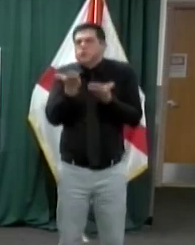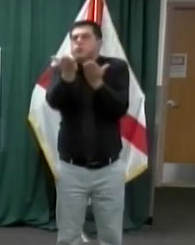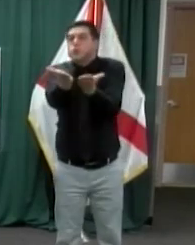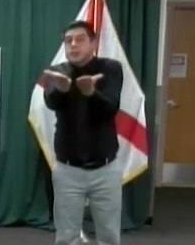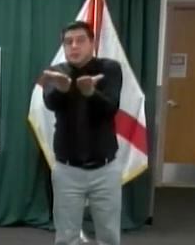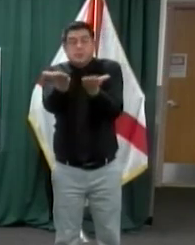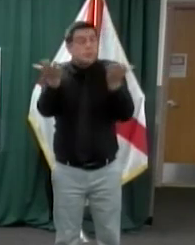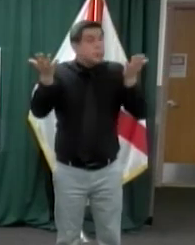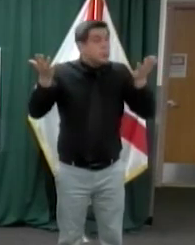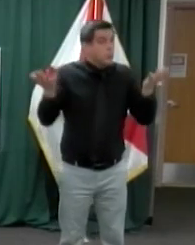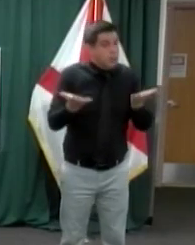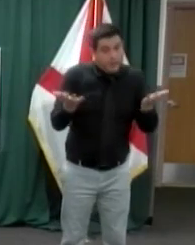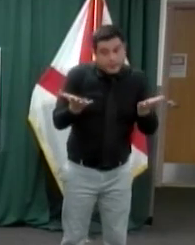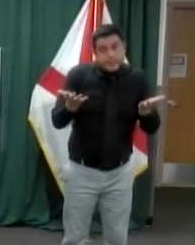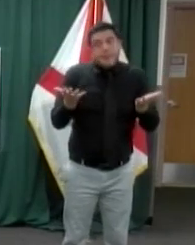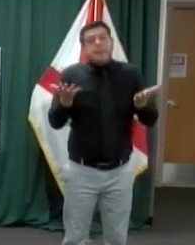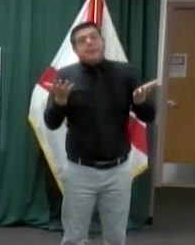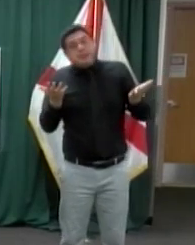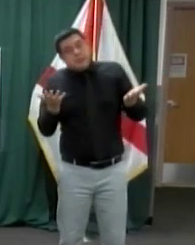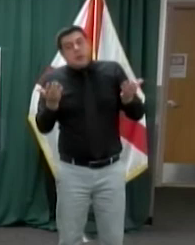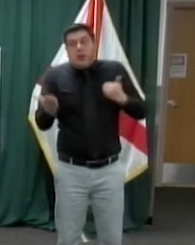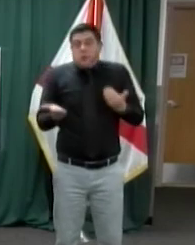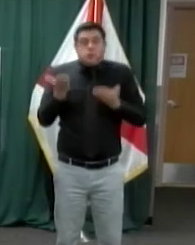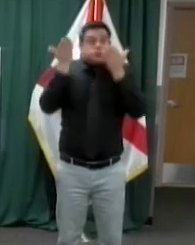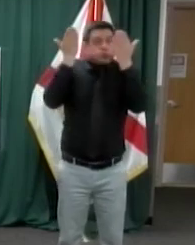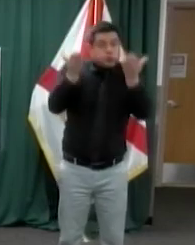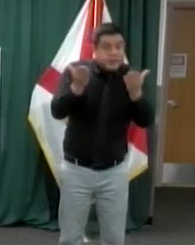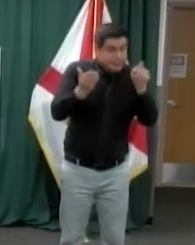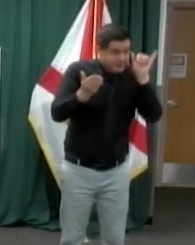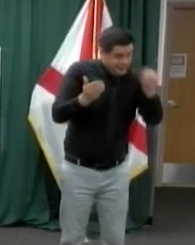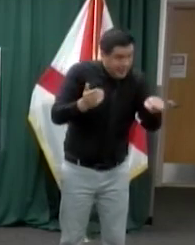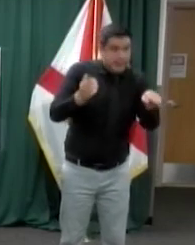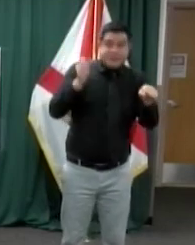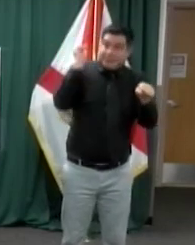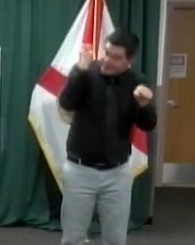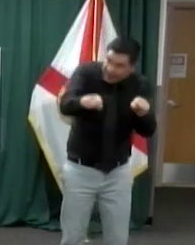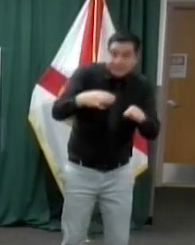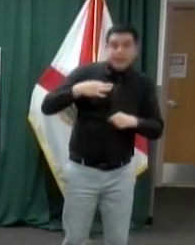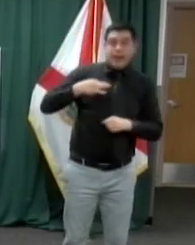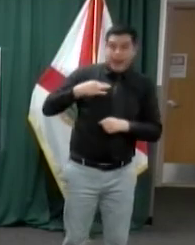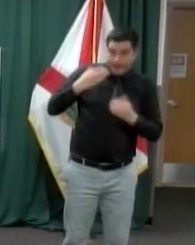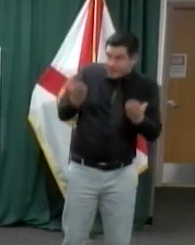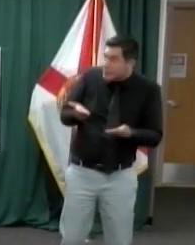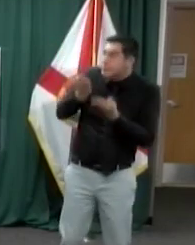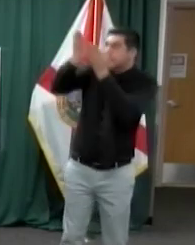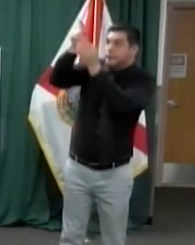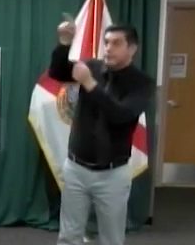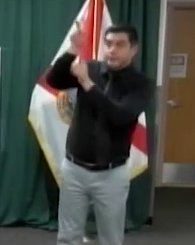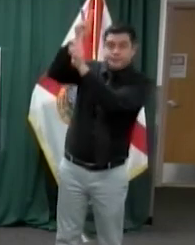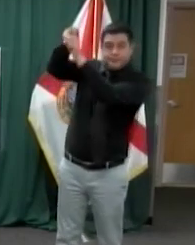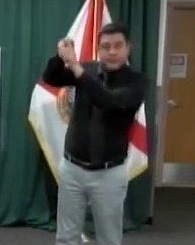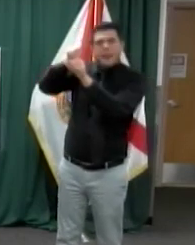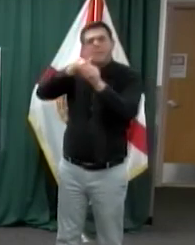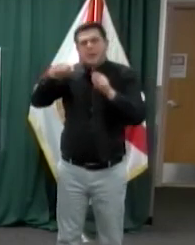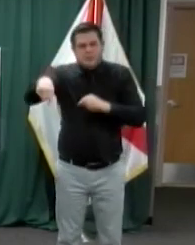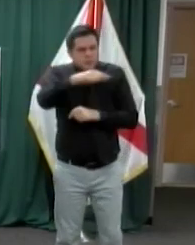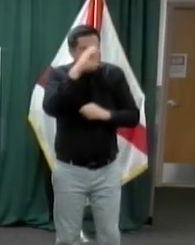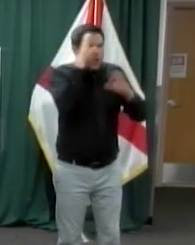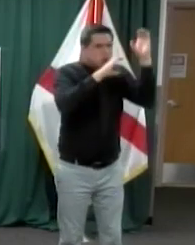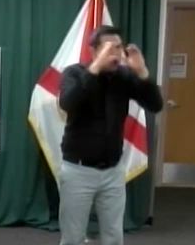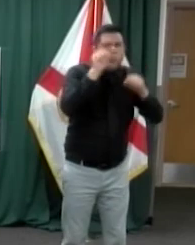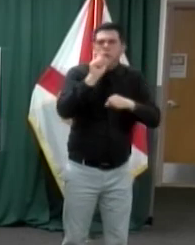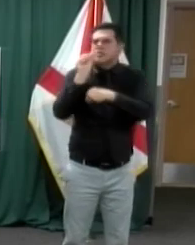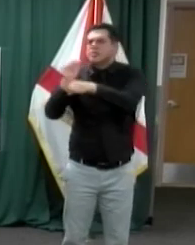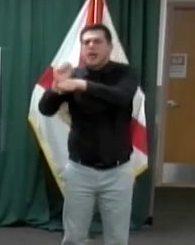and use this time to actually do job search or reach out to CareerSource Central Florida.